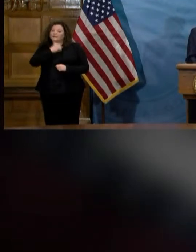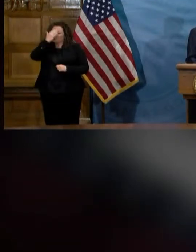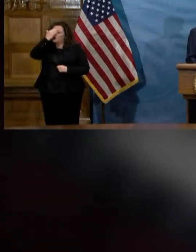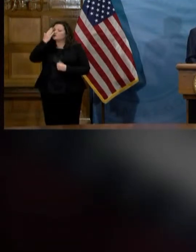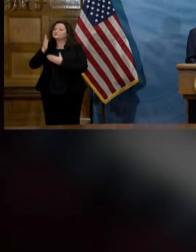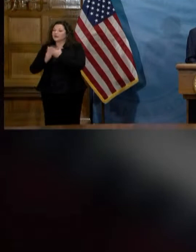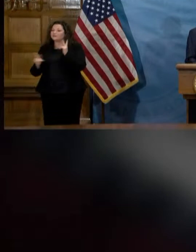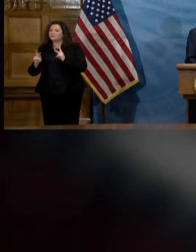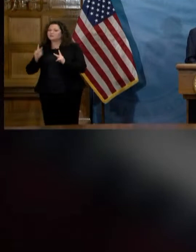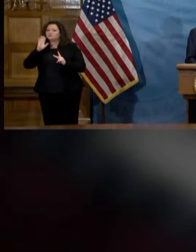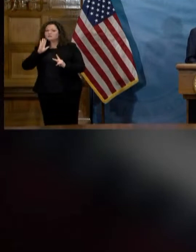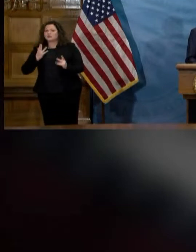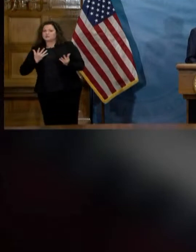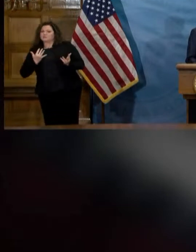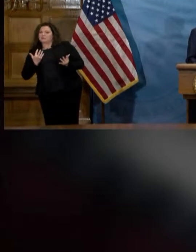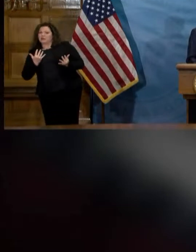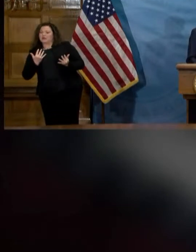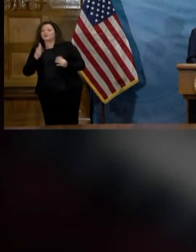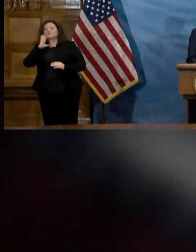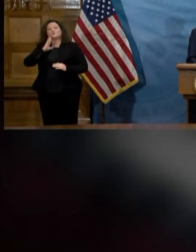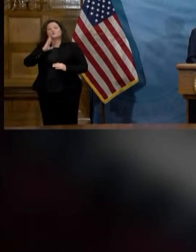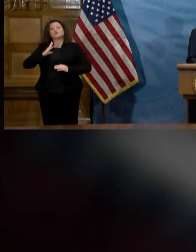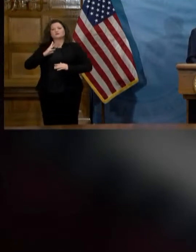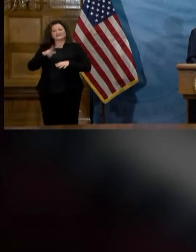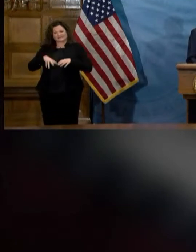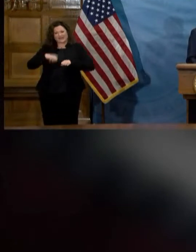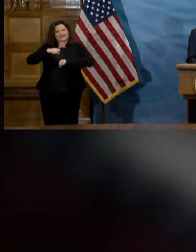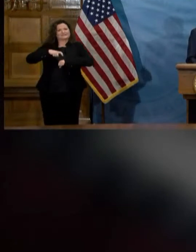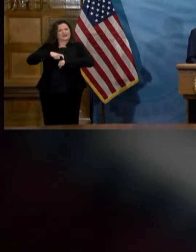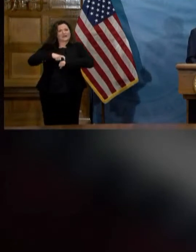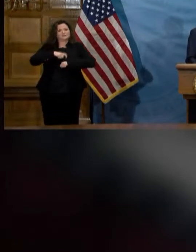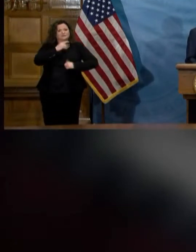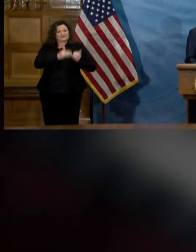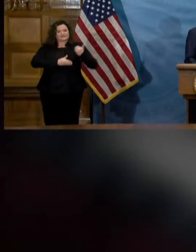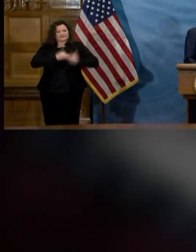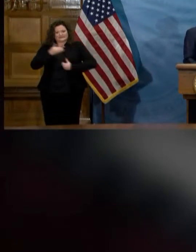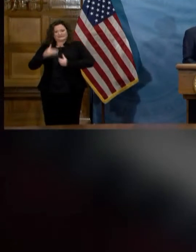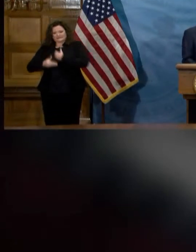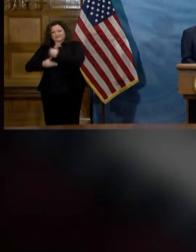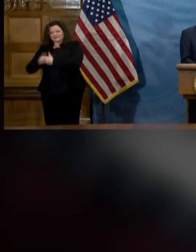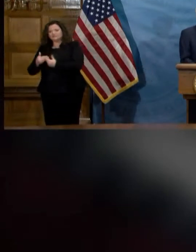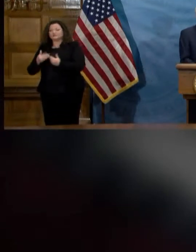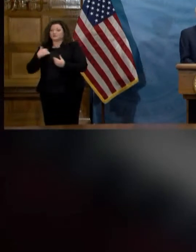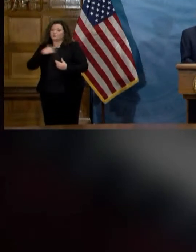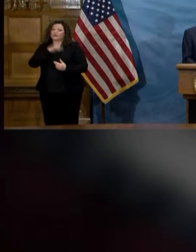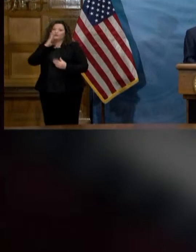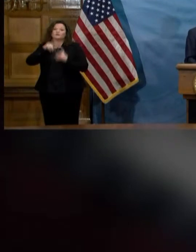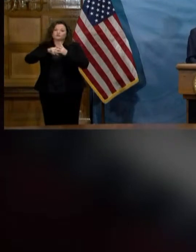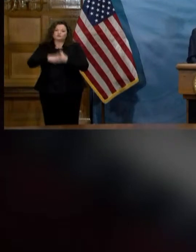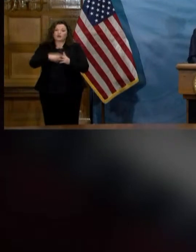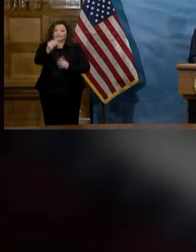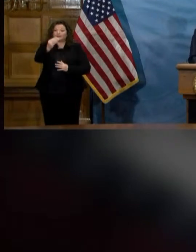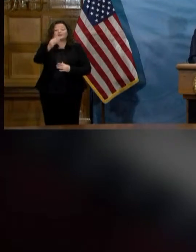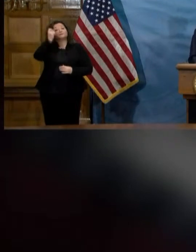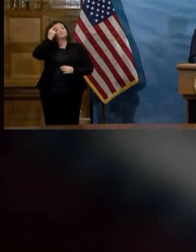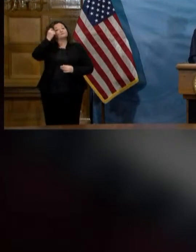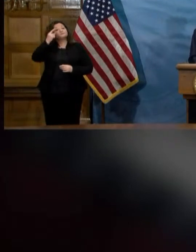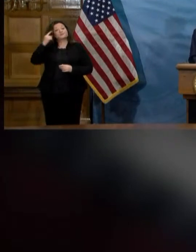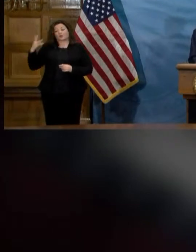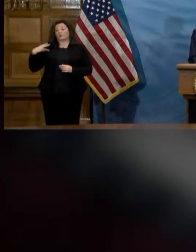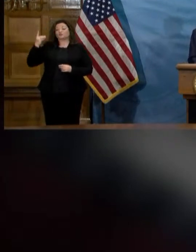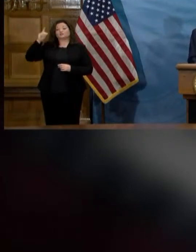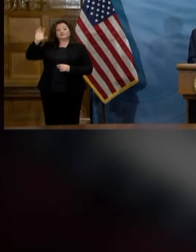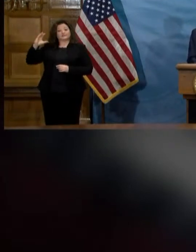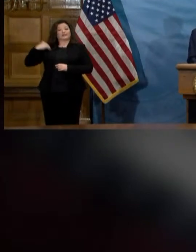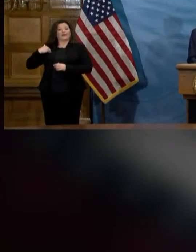wait, but it's going to take time to get through all of those, but we're going to start that Monday. Now there is a debate in Washington. I understand